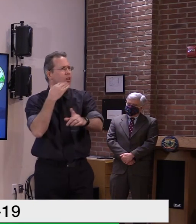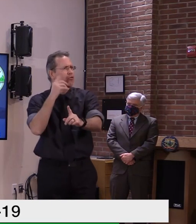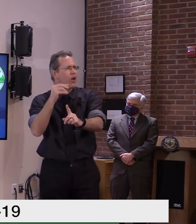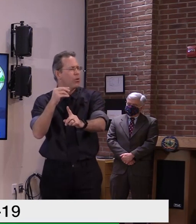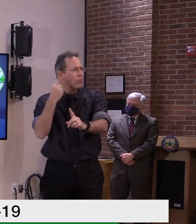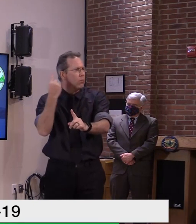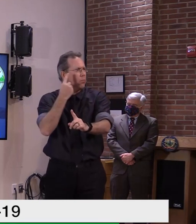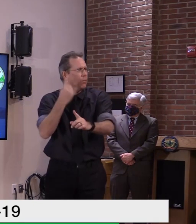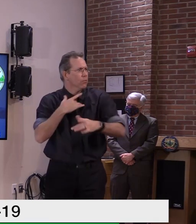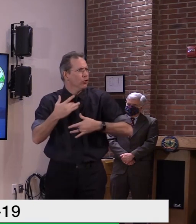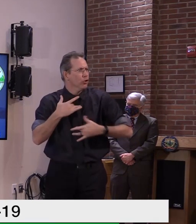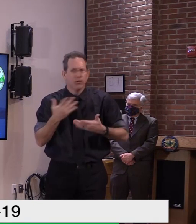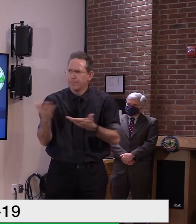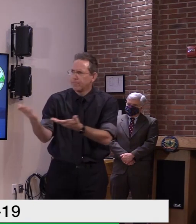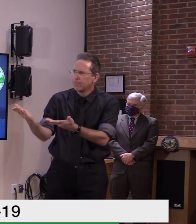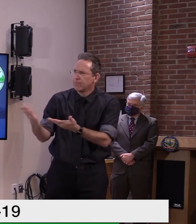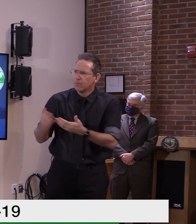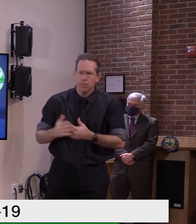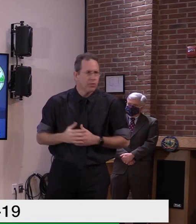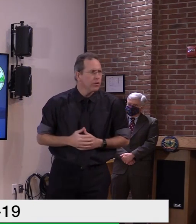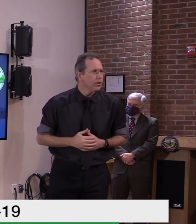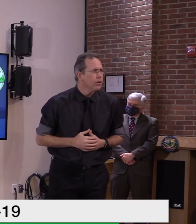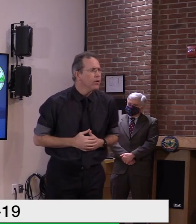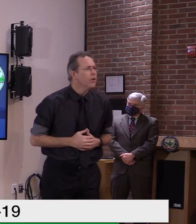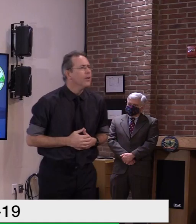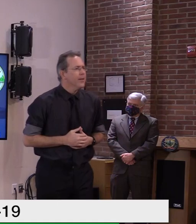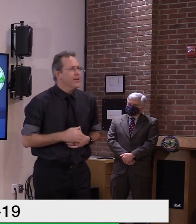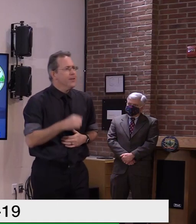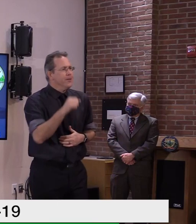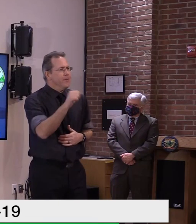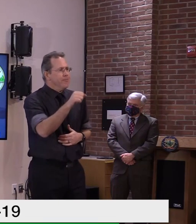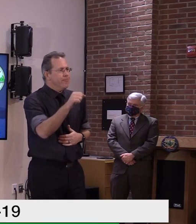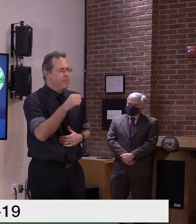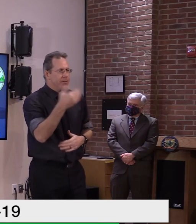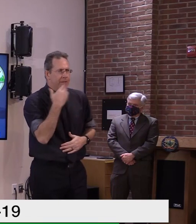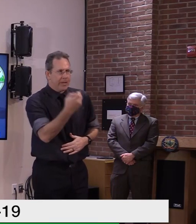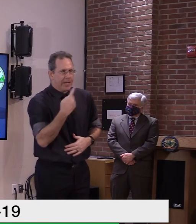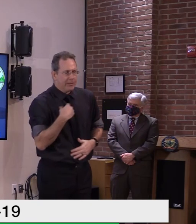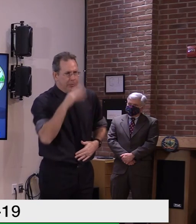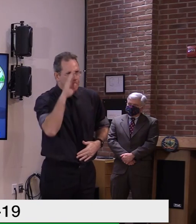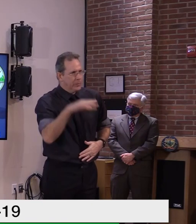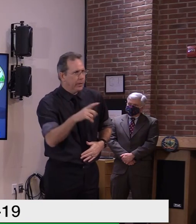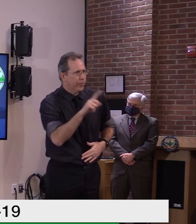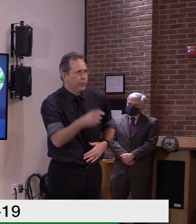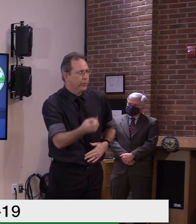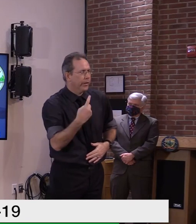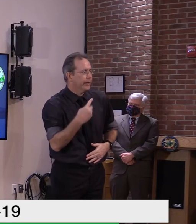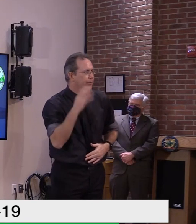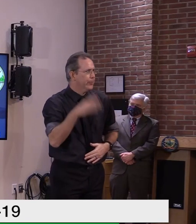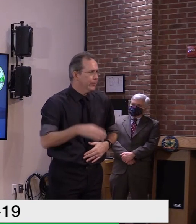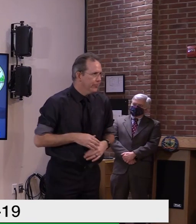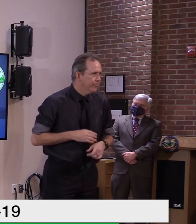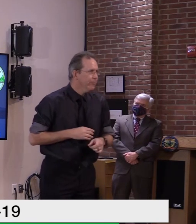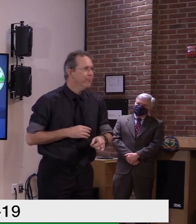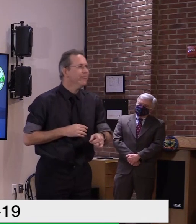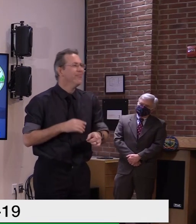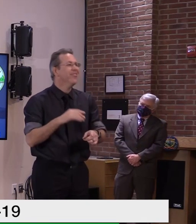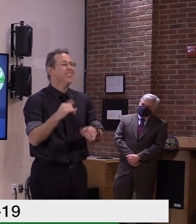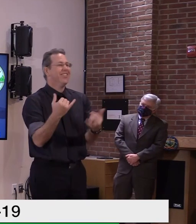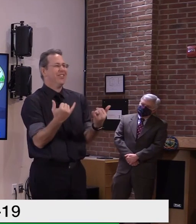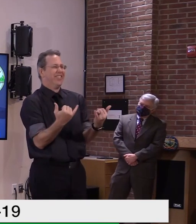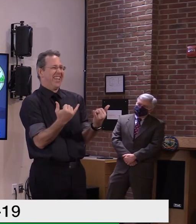Yes, thanks for that question. On a normal press conference day, I would have included it in my opening comments, but I kind